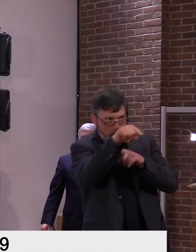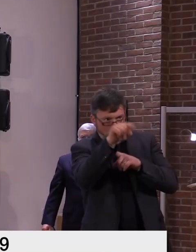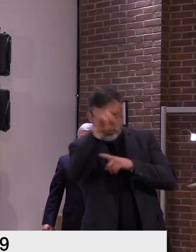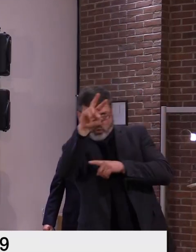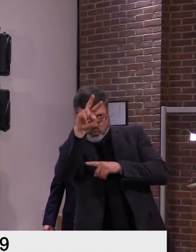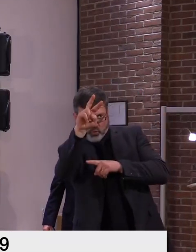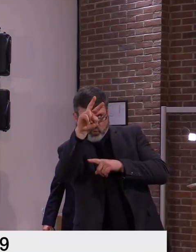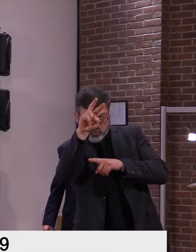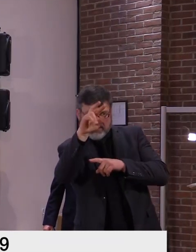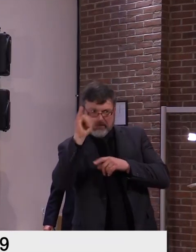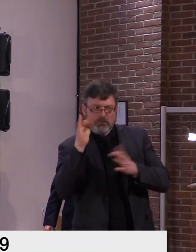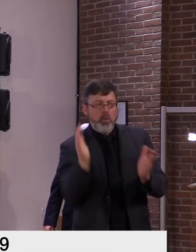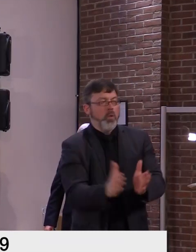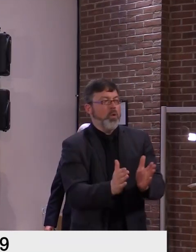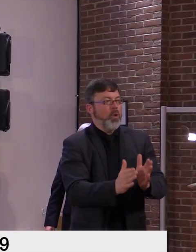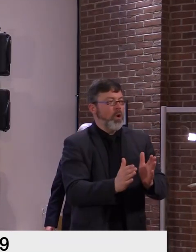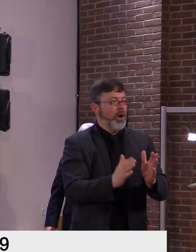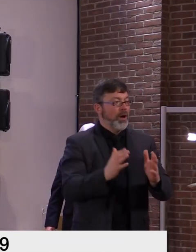700 range of doses.